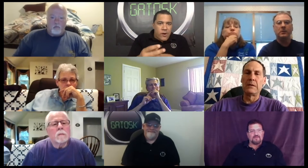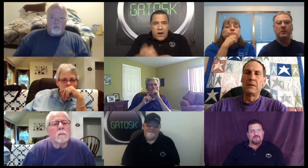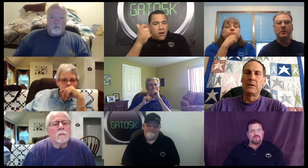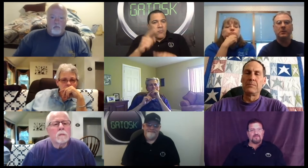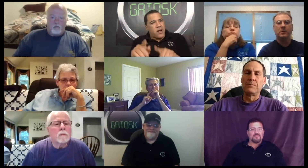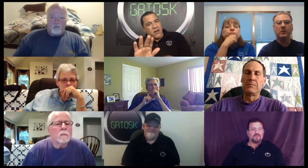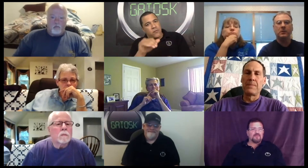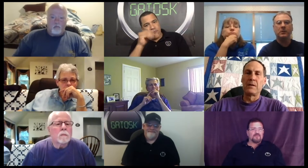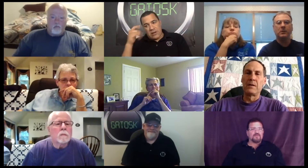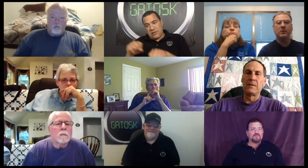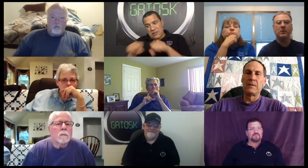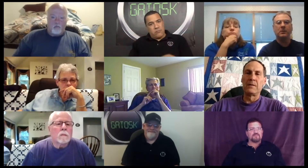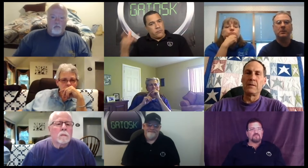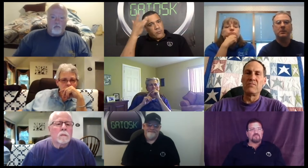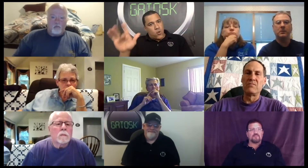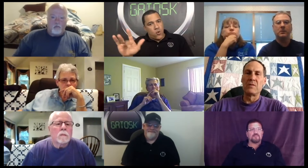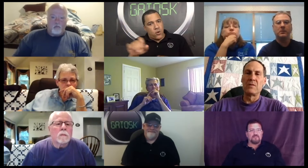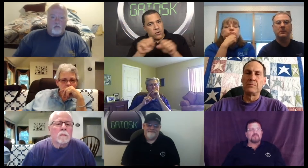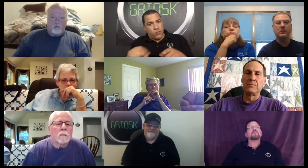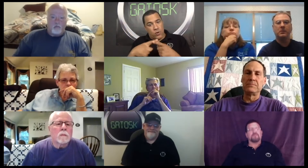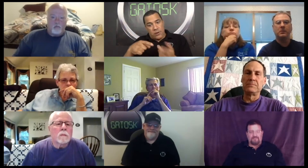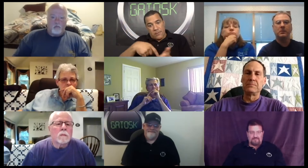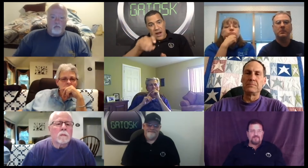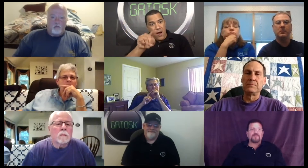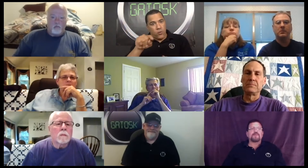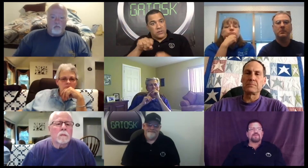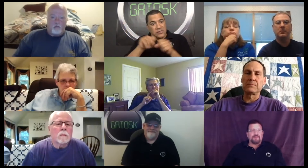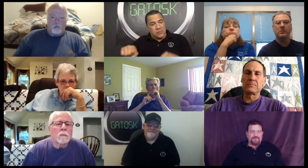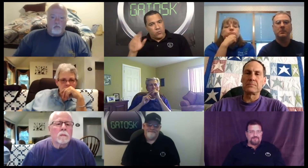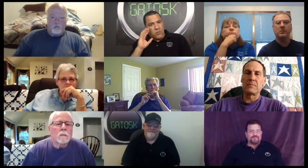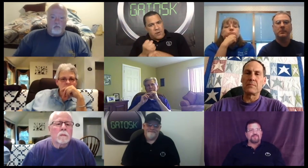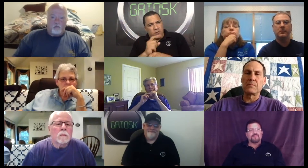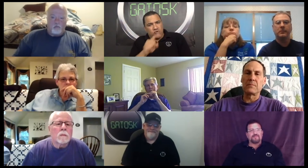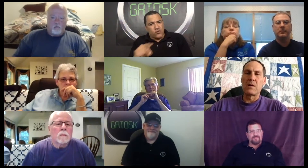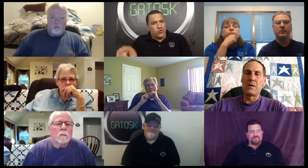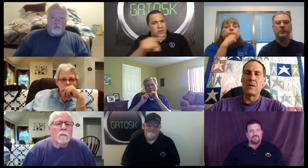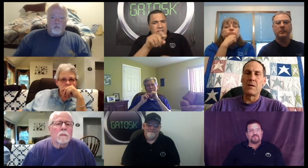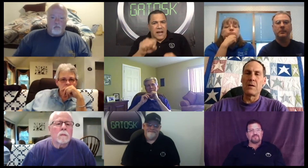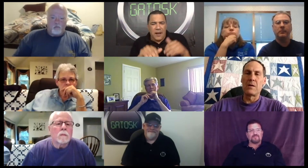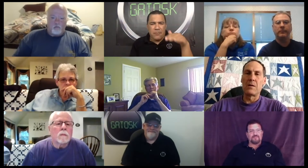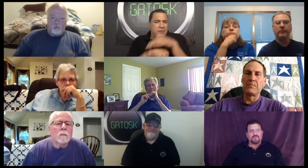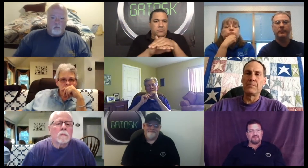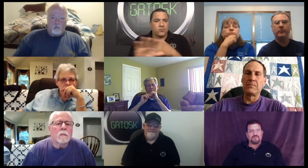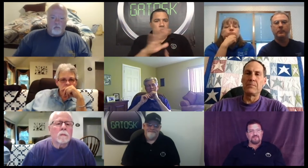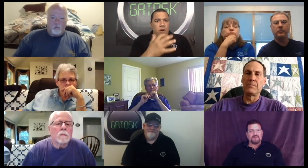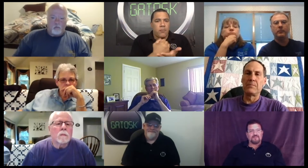want to replace that person, but don't forget the system is a smart system, and so when the payouts, they would make sure that they